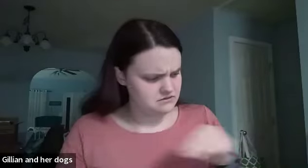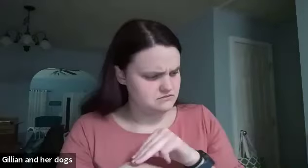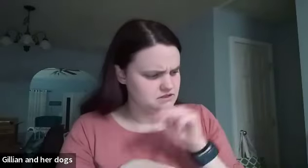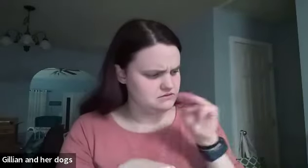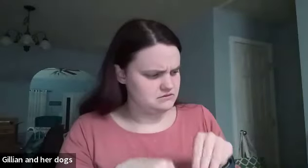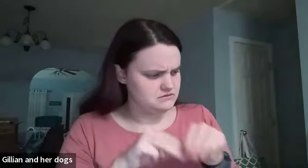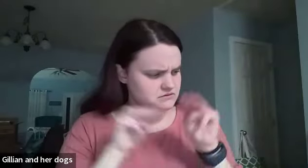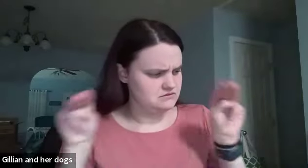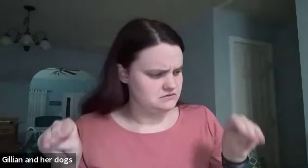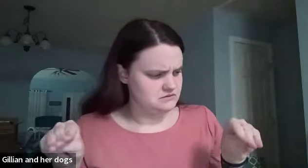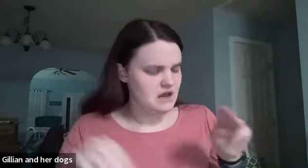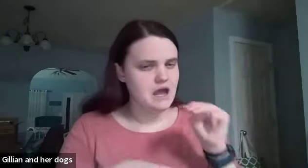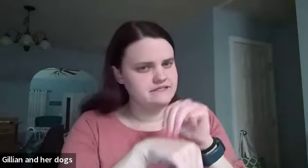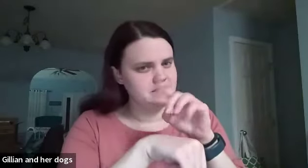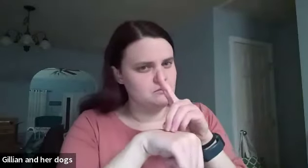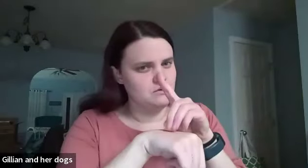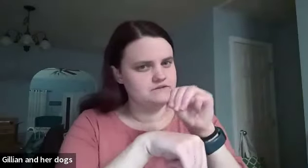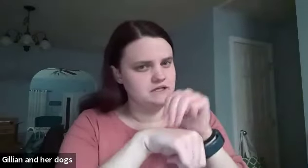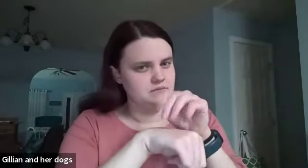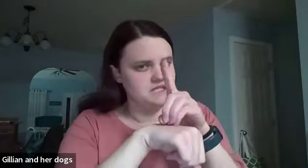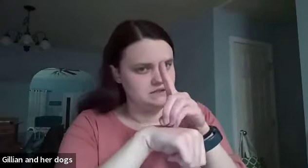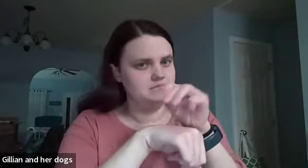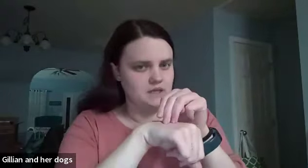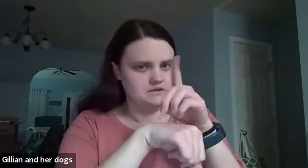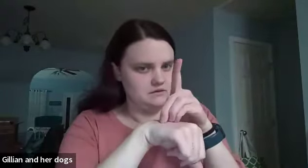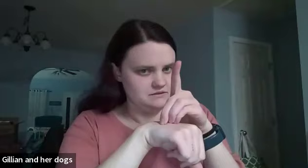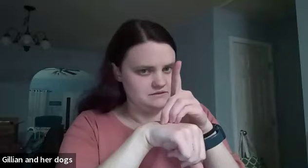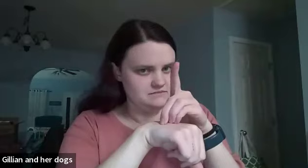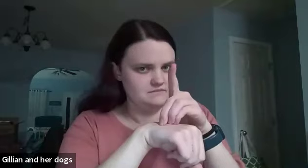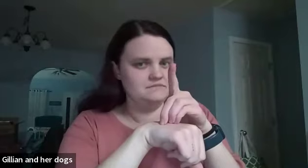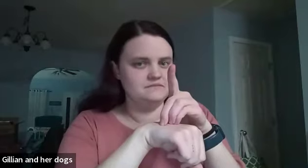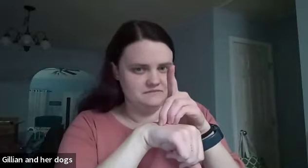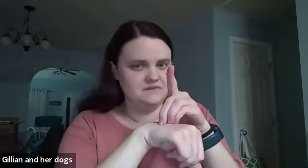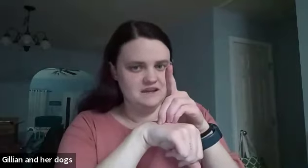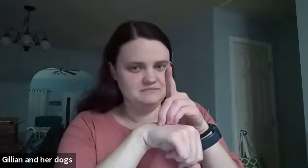McDonald's? McDonald's? I see this one more often. MD. McDonald's. Okay.